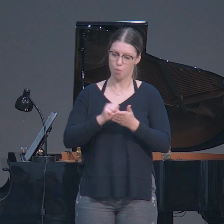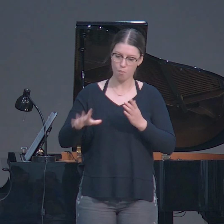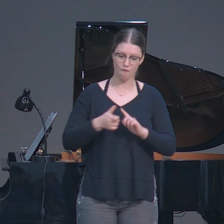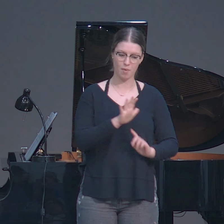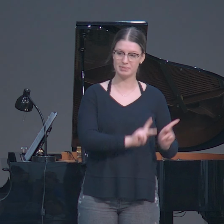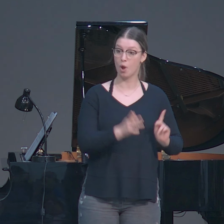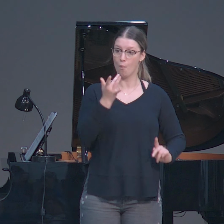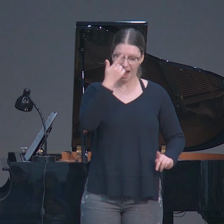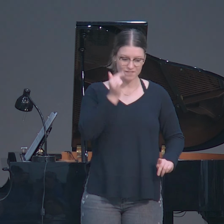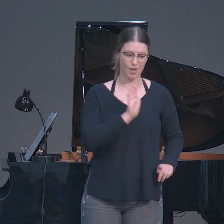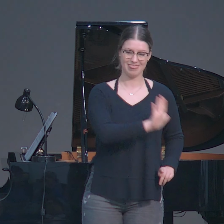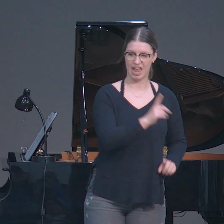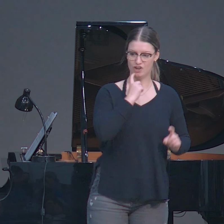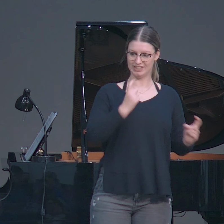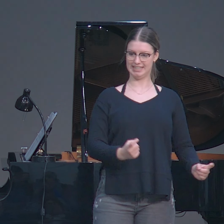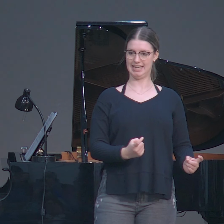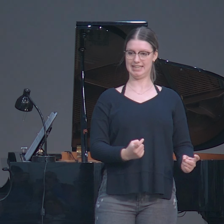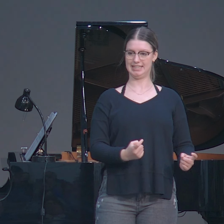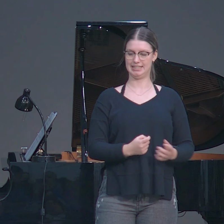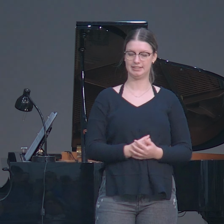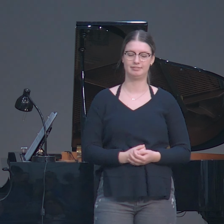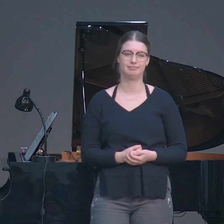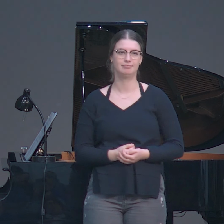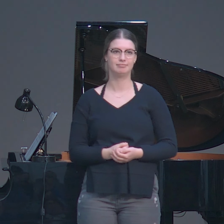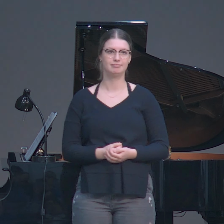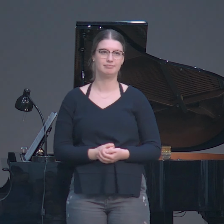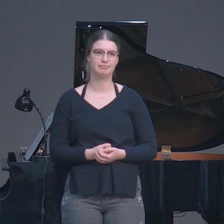their transgressions?